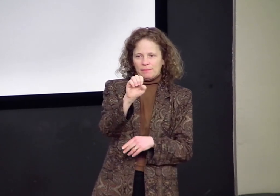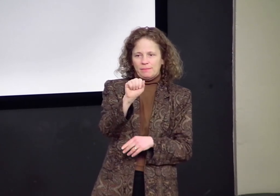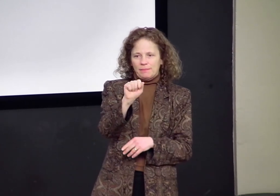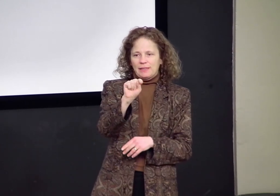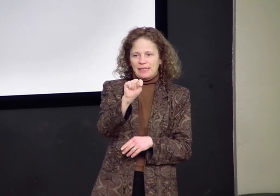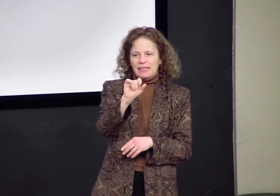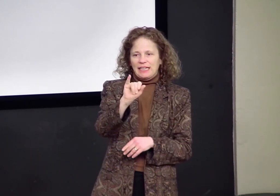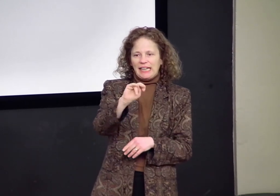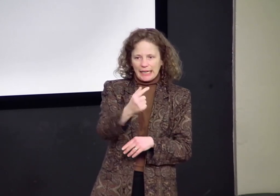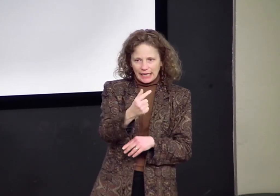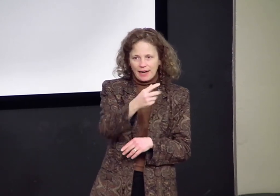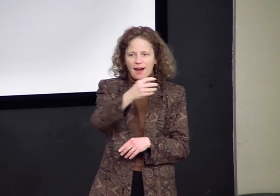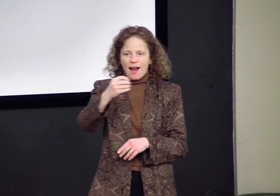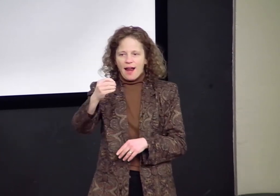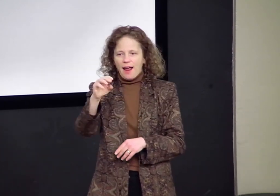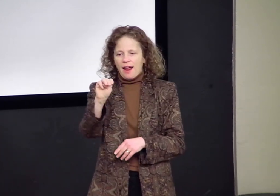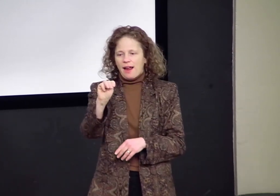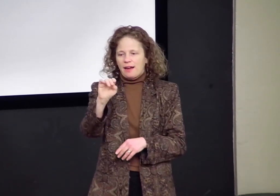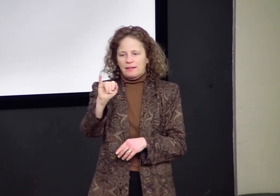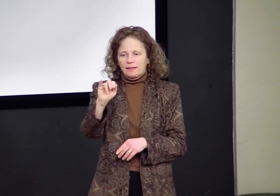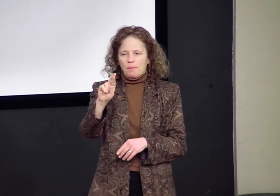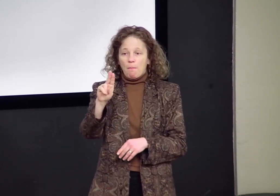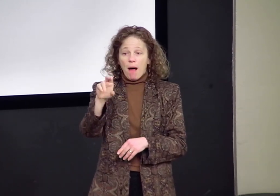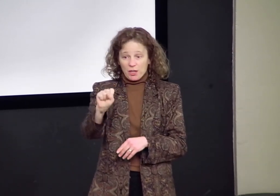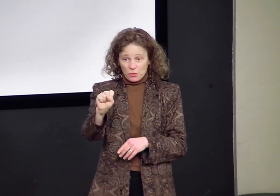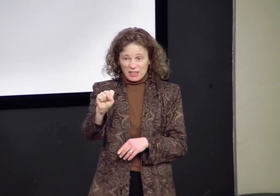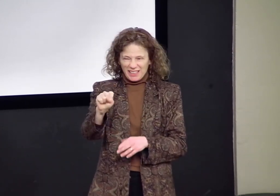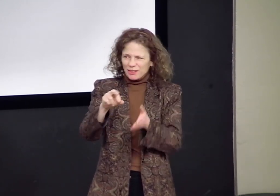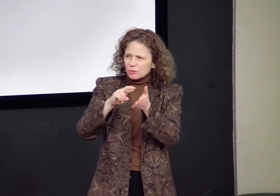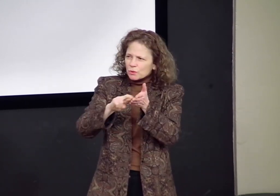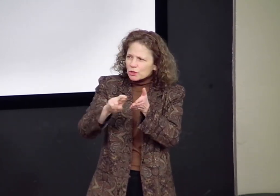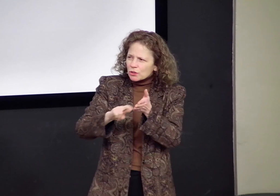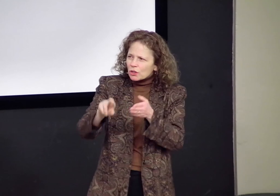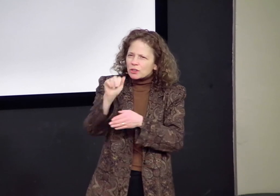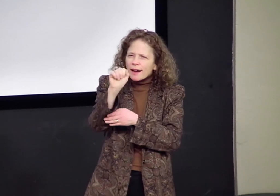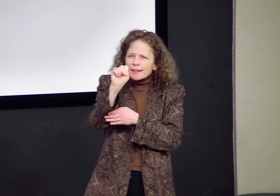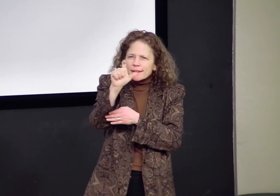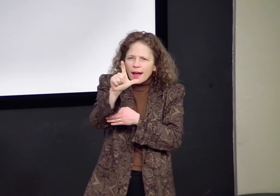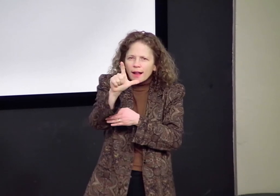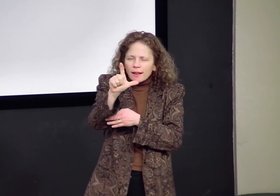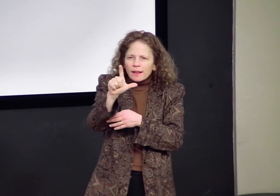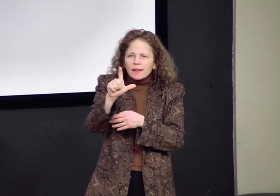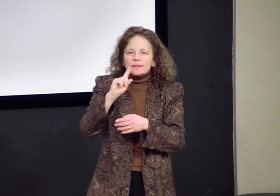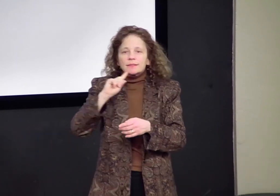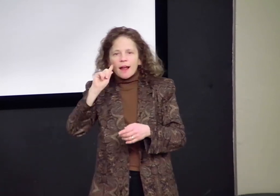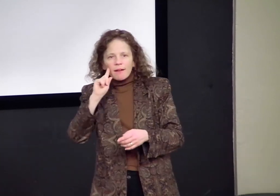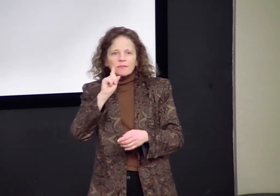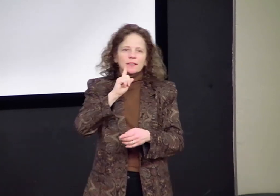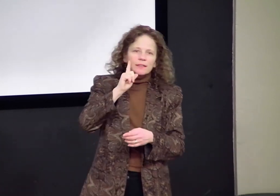2003, done by Keating and Myris, where they were looking at